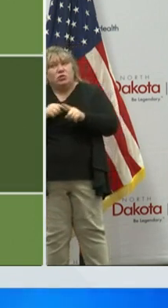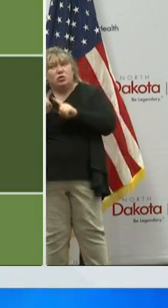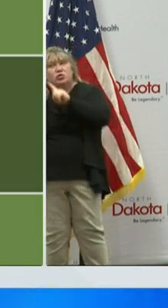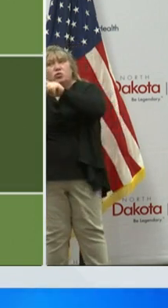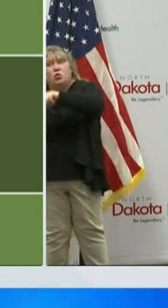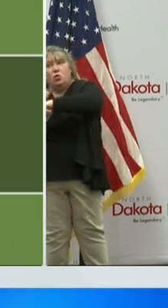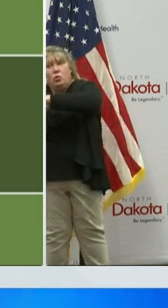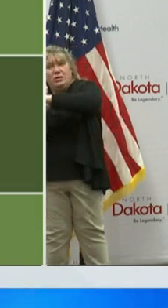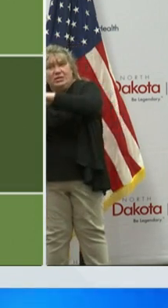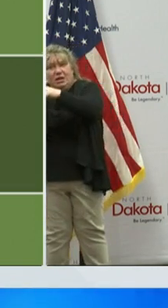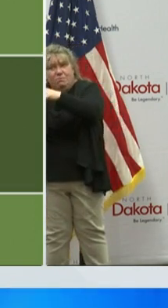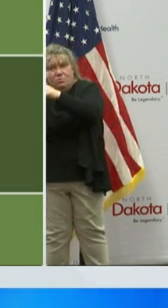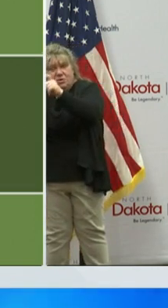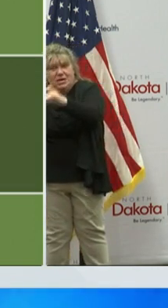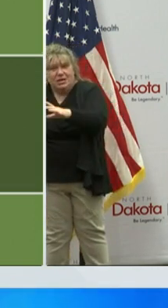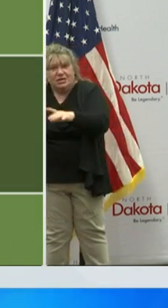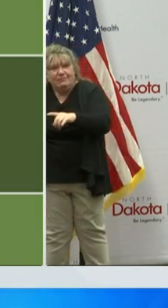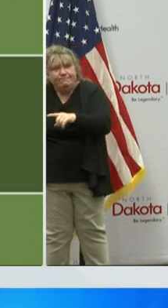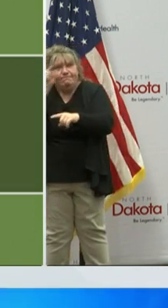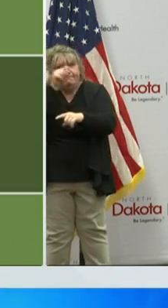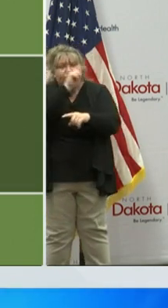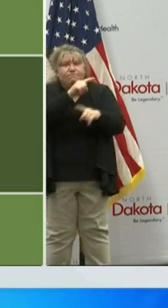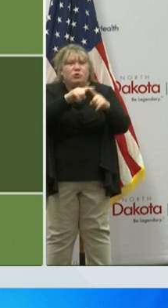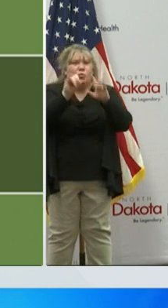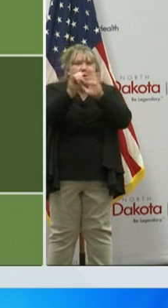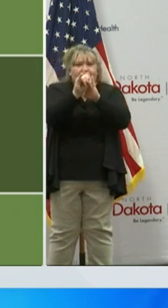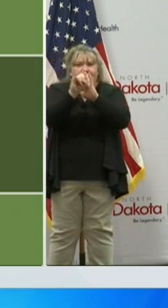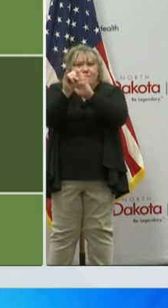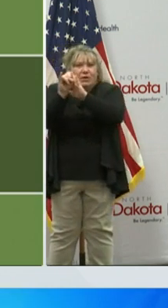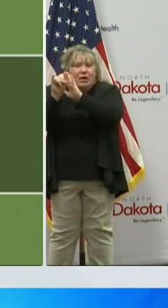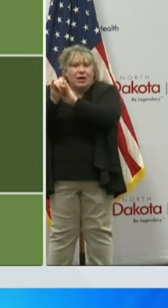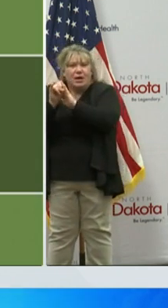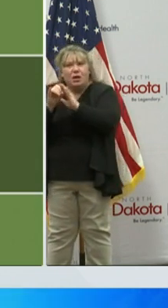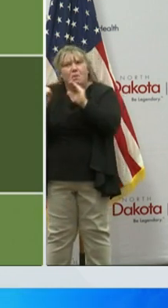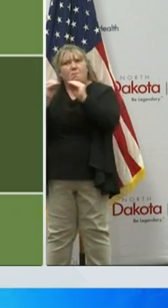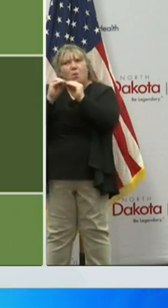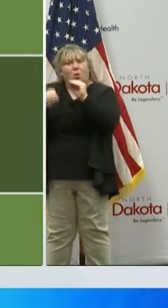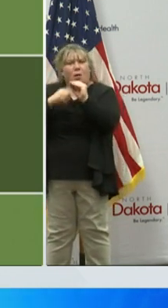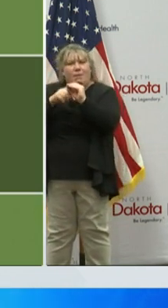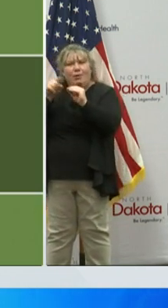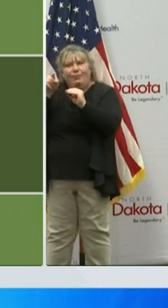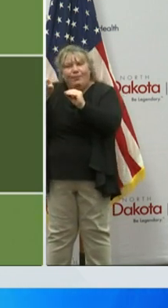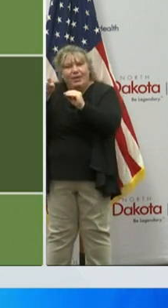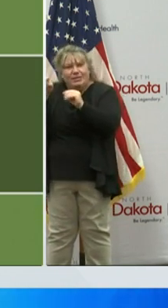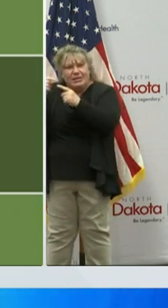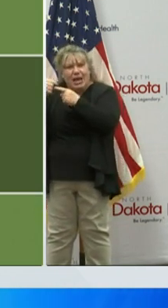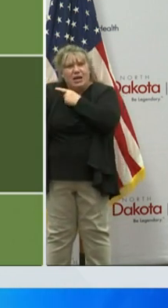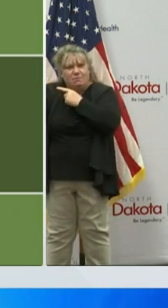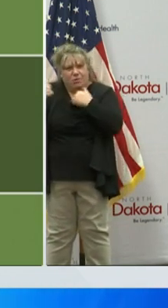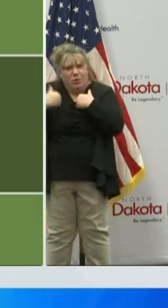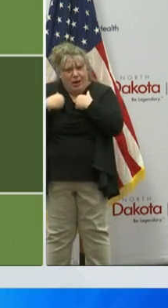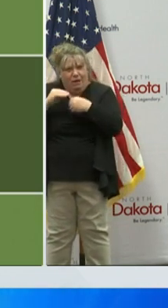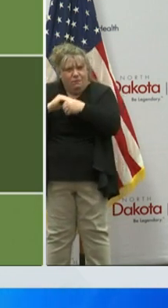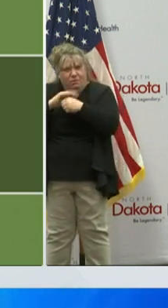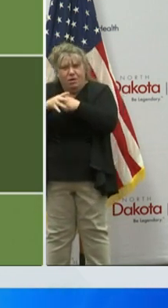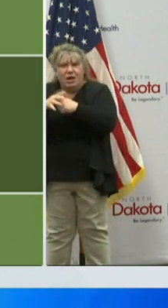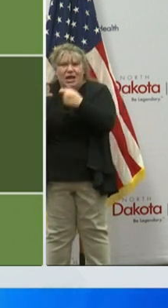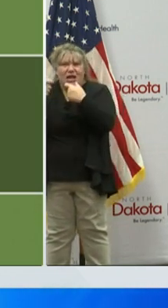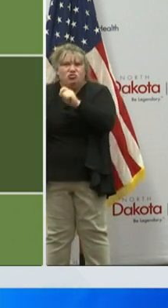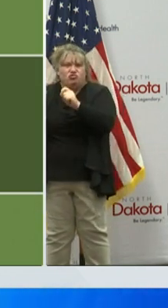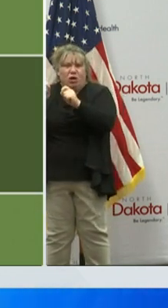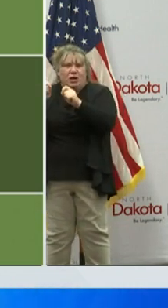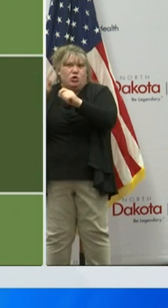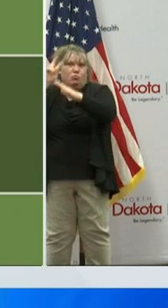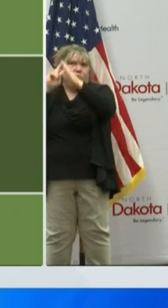test, do sentinel testing to identify, again, a little bit more about this enemy that we have, and to try to get ahead